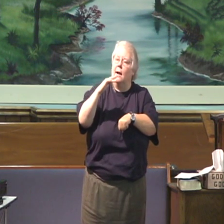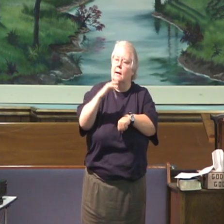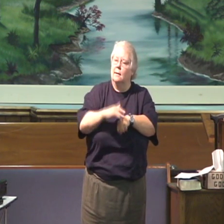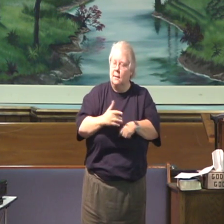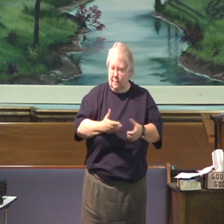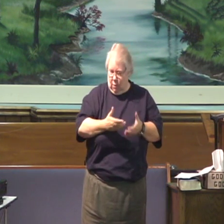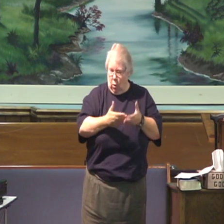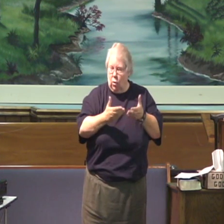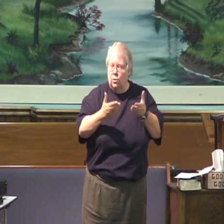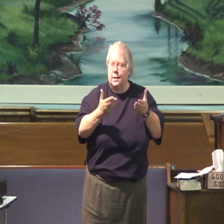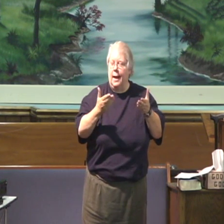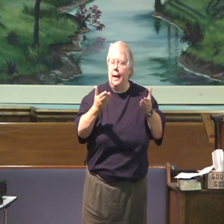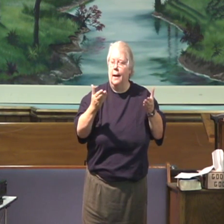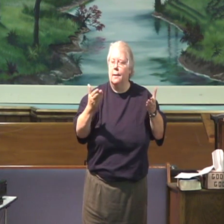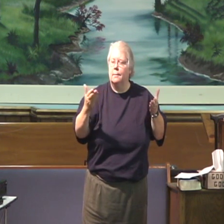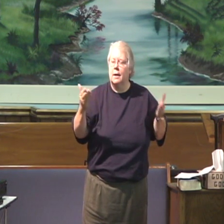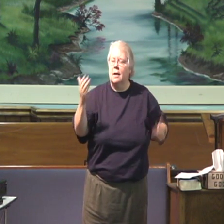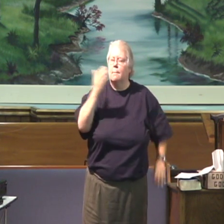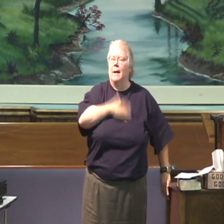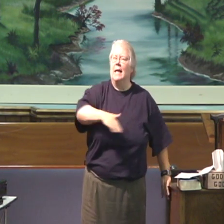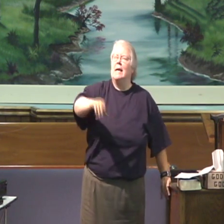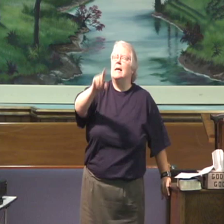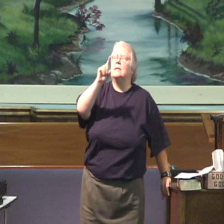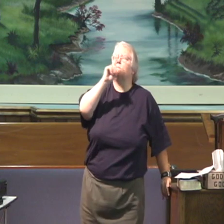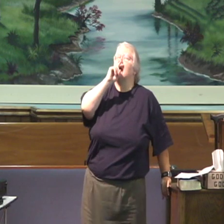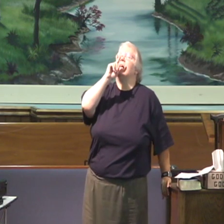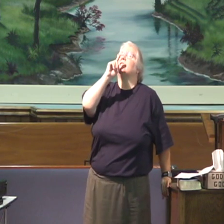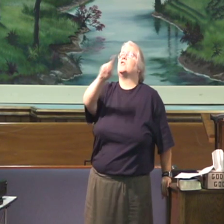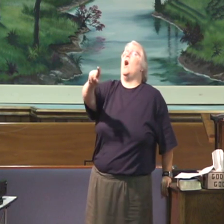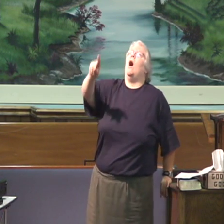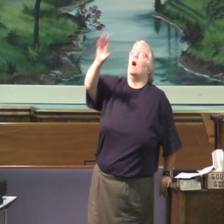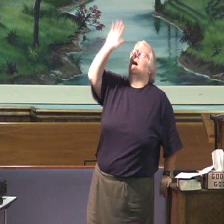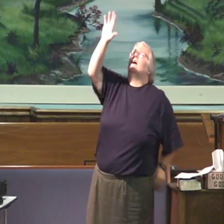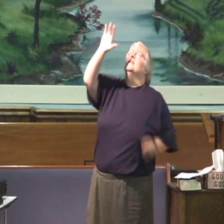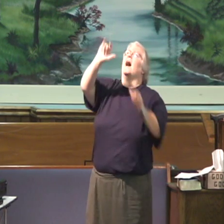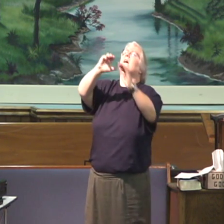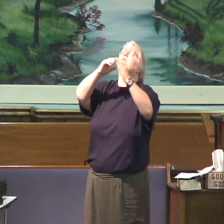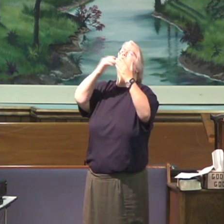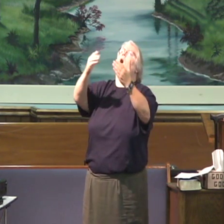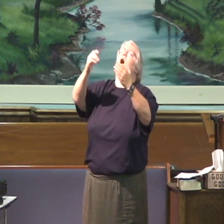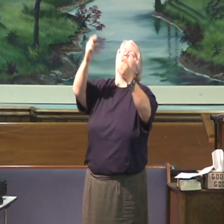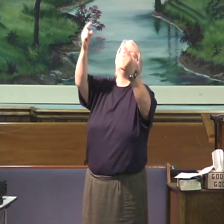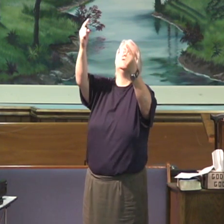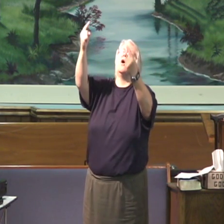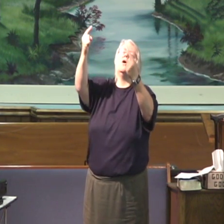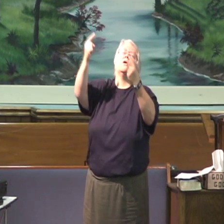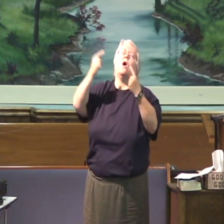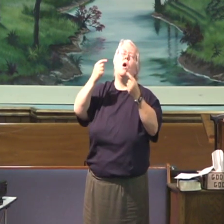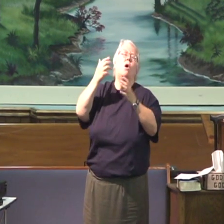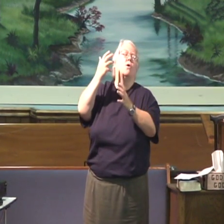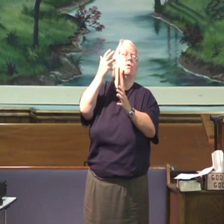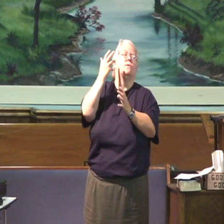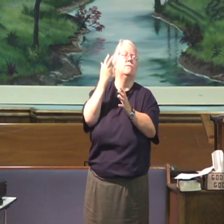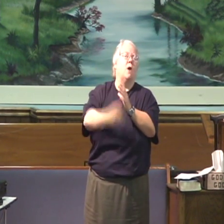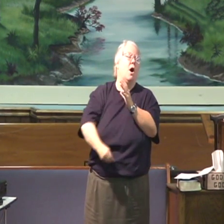there for them. Please be sure that His word don't go